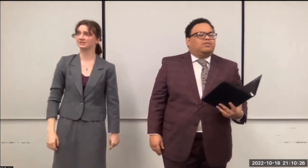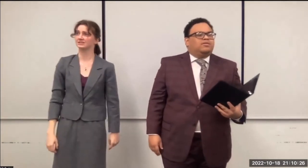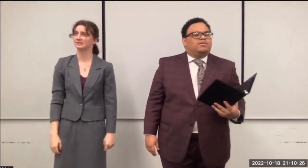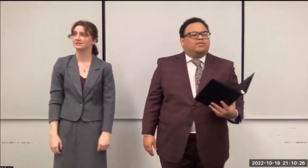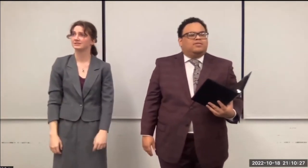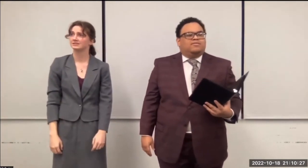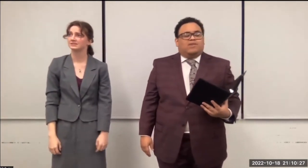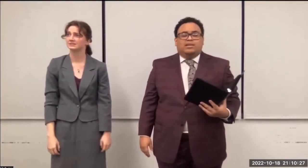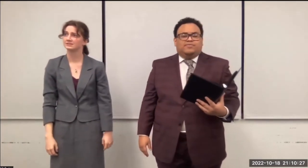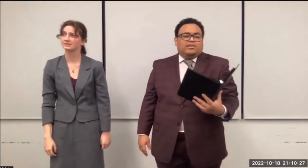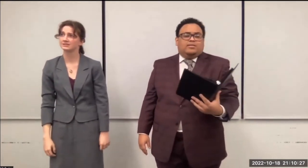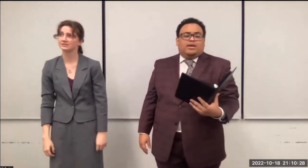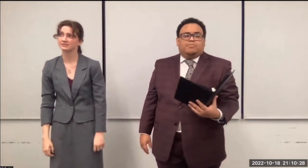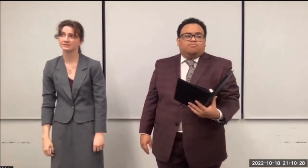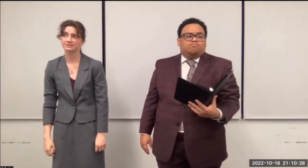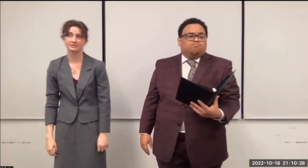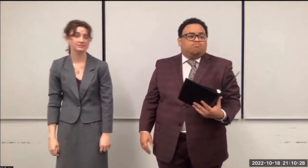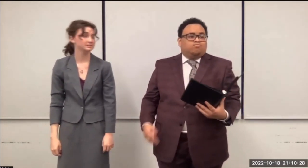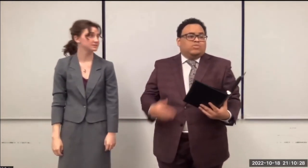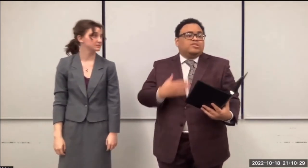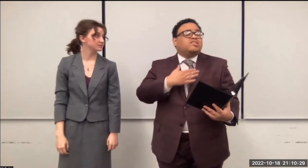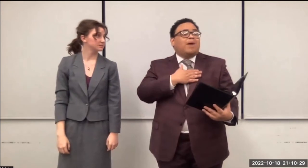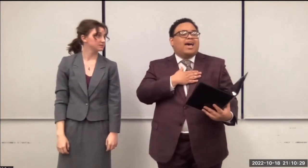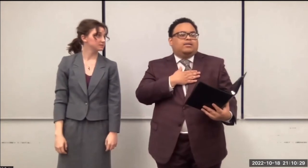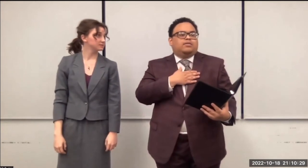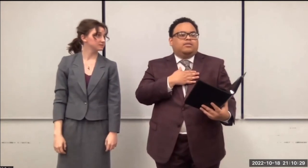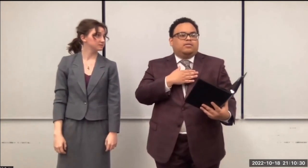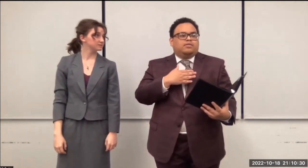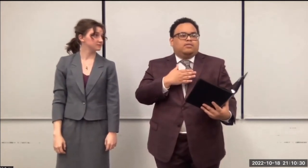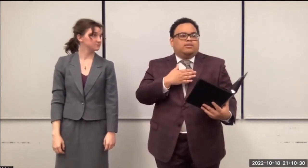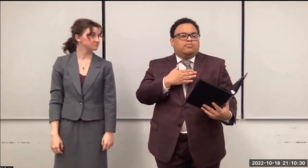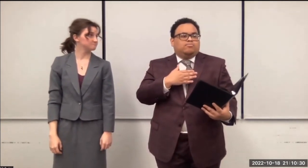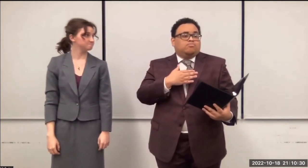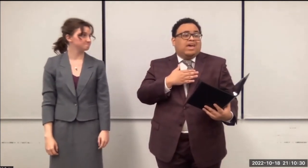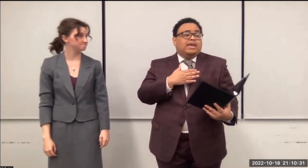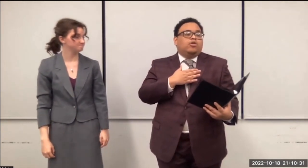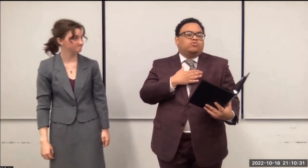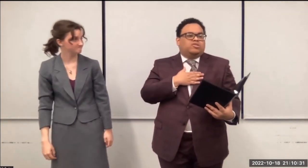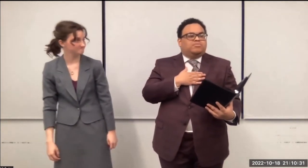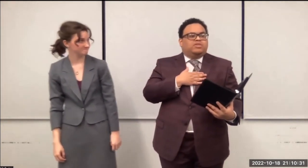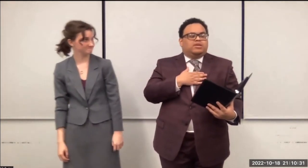Finally feeling that this is mine. I own something.